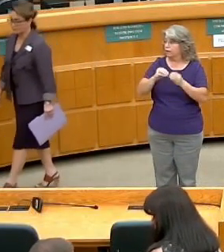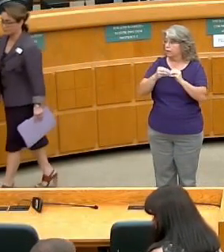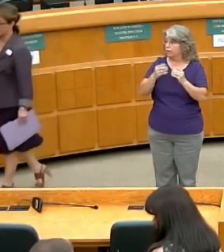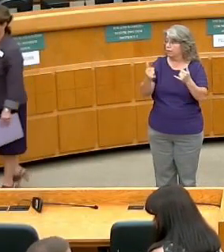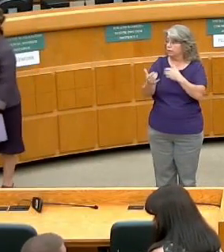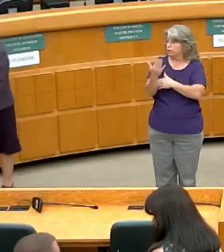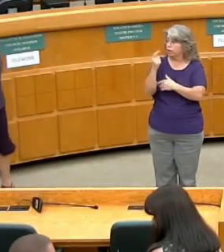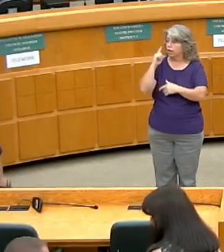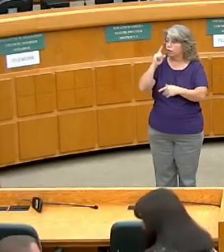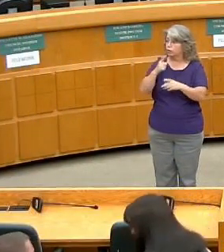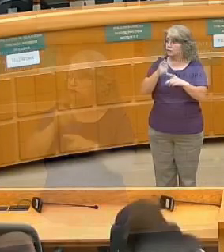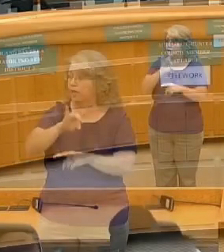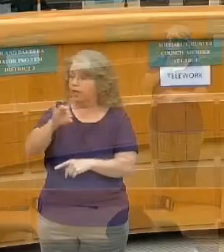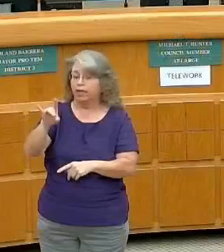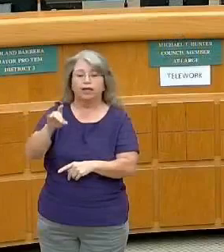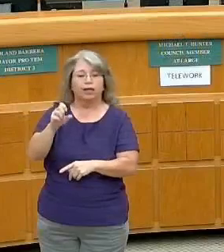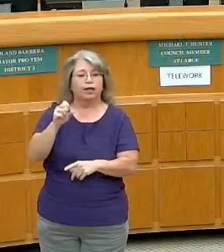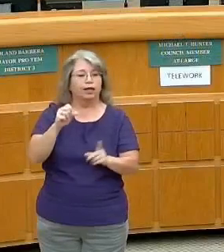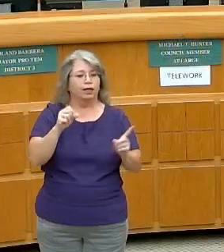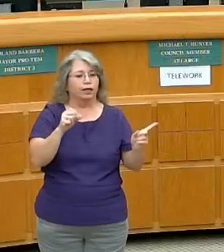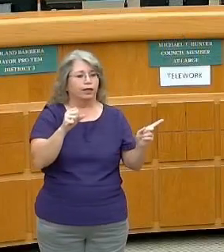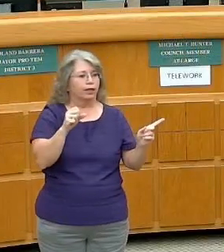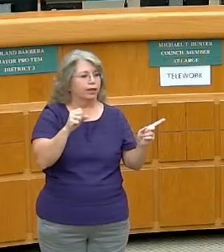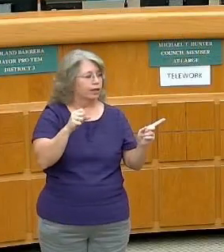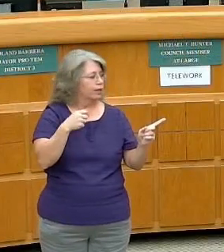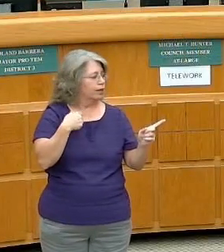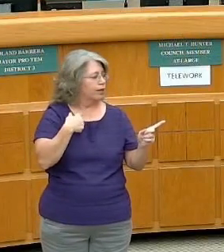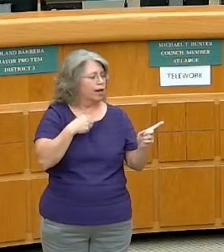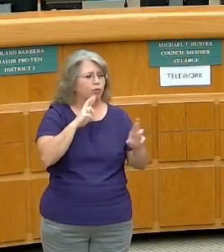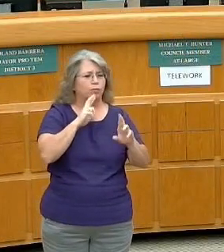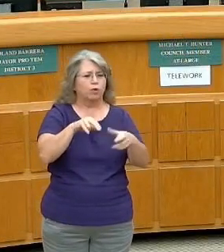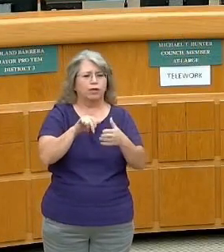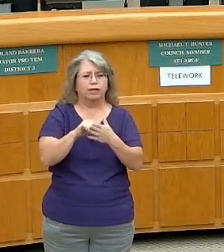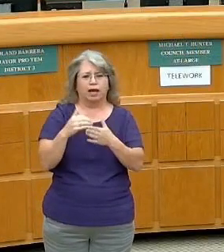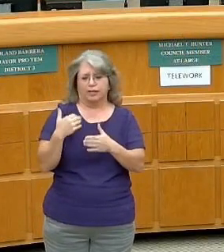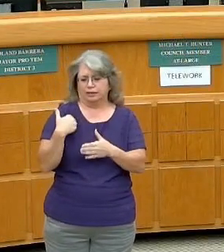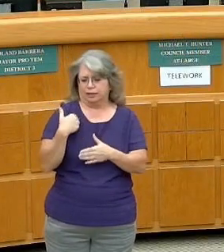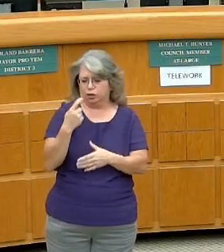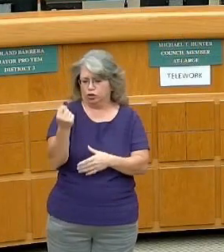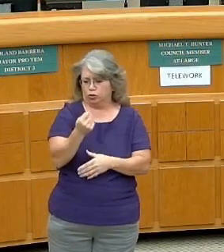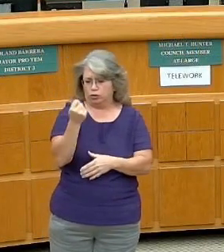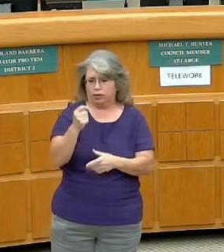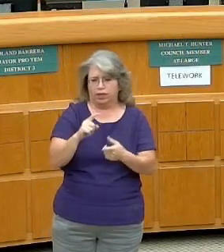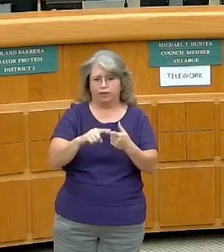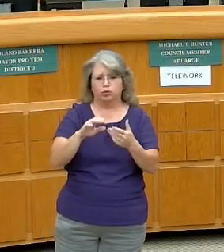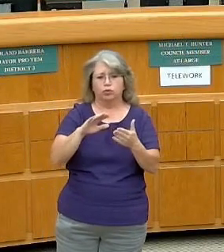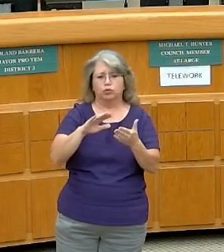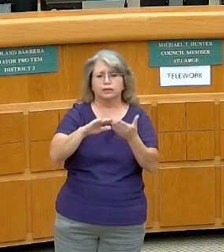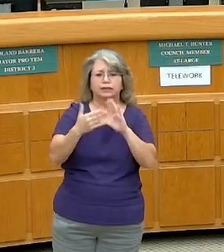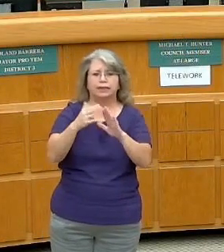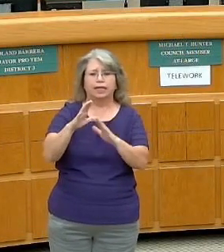Yeah, we have been reporting, I reported that Tuesday to City Council.